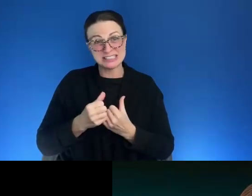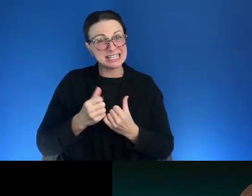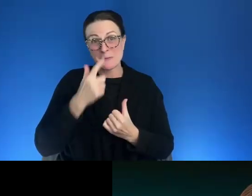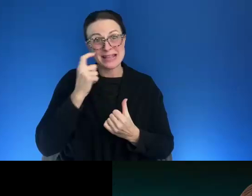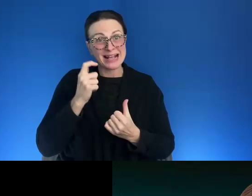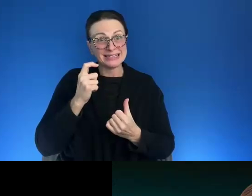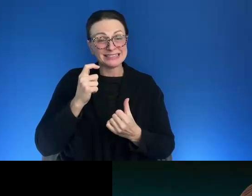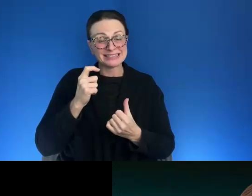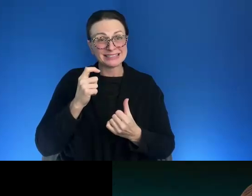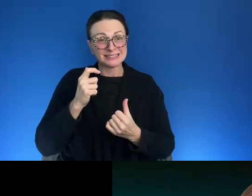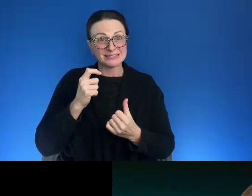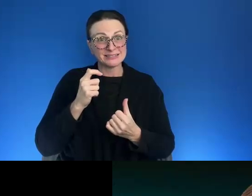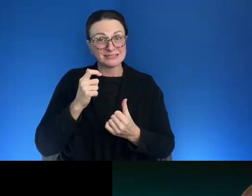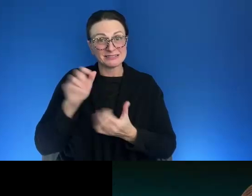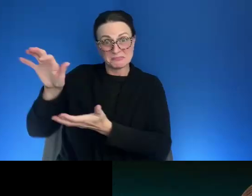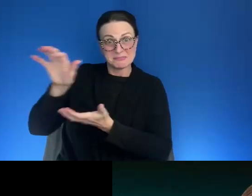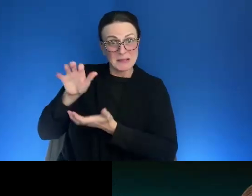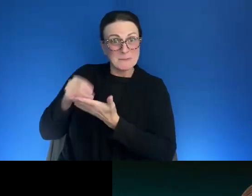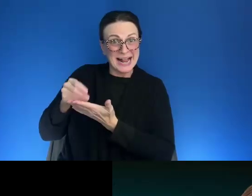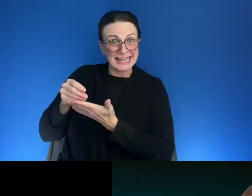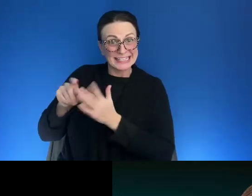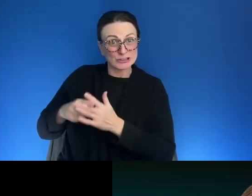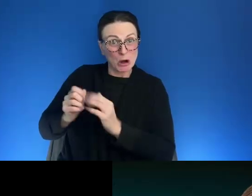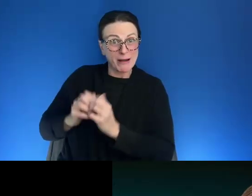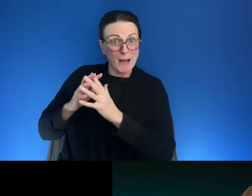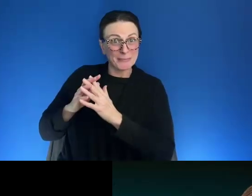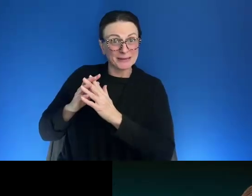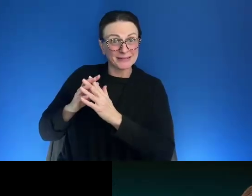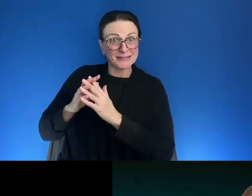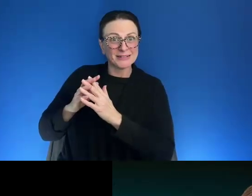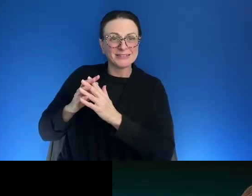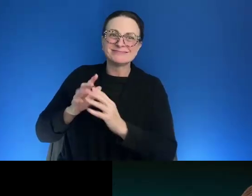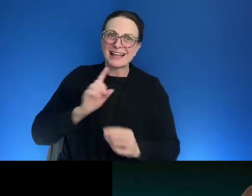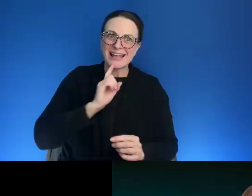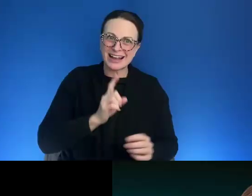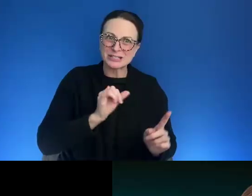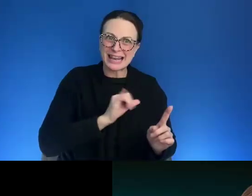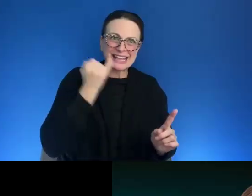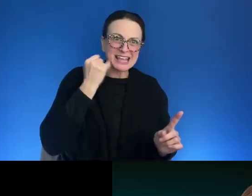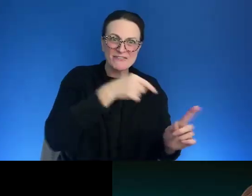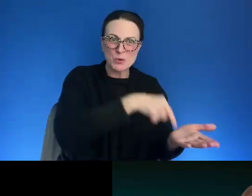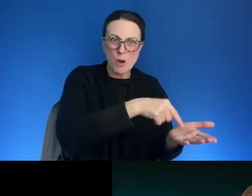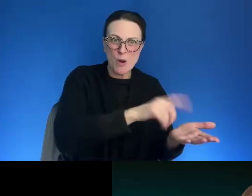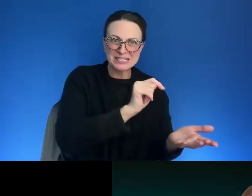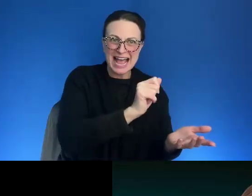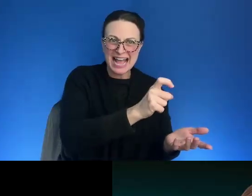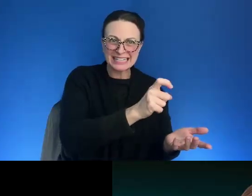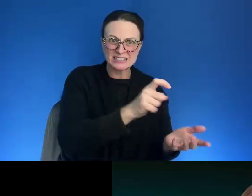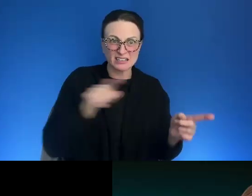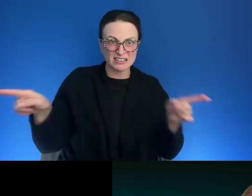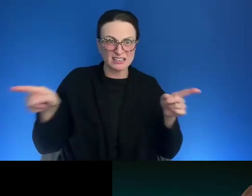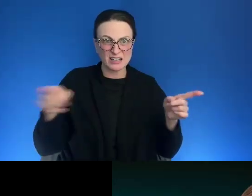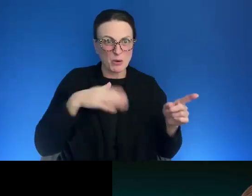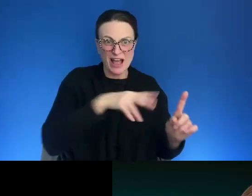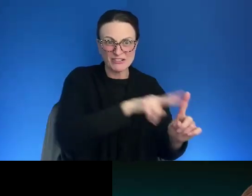same pot of money that's going to help with startup is actually like if you haven't paid your taxes or if you haven't filed